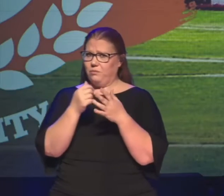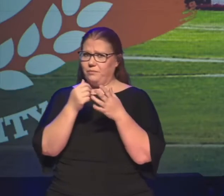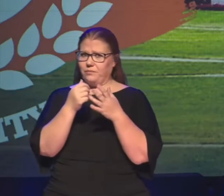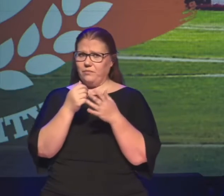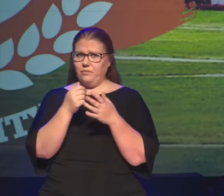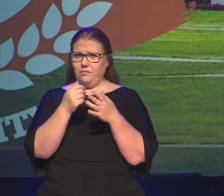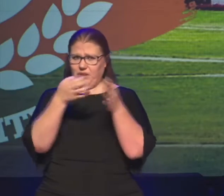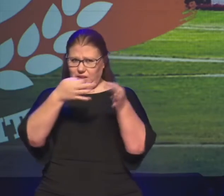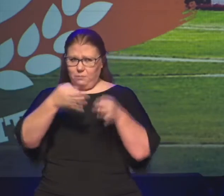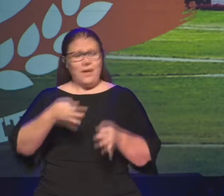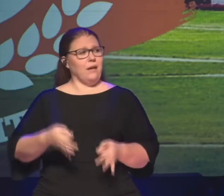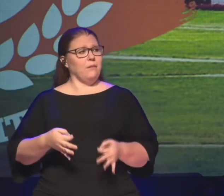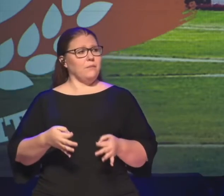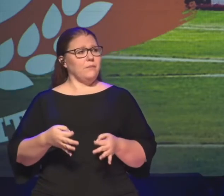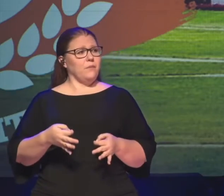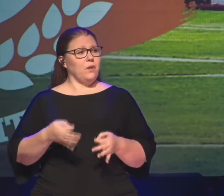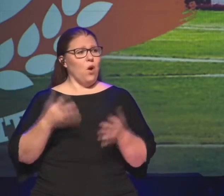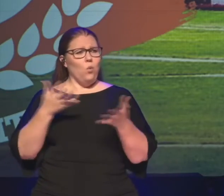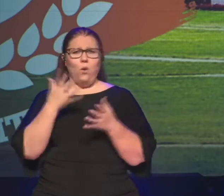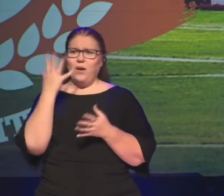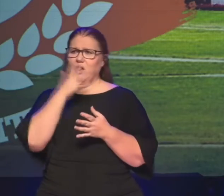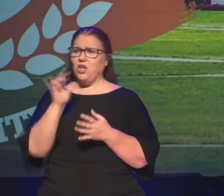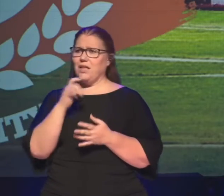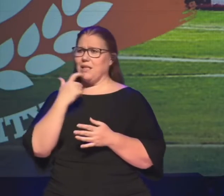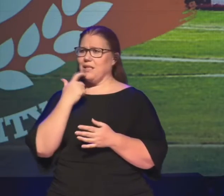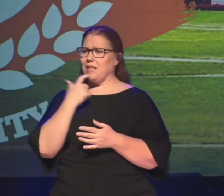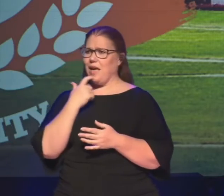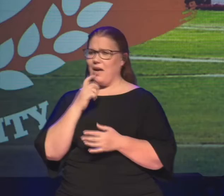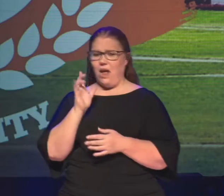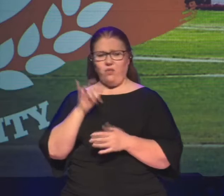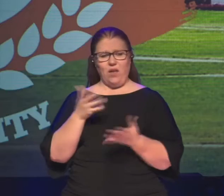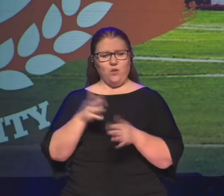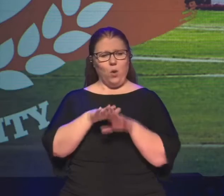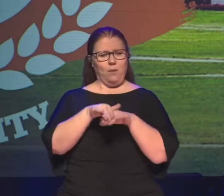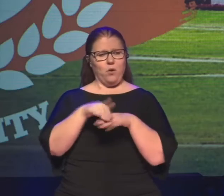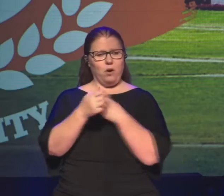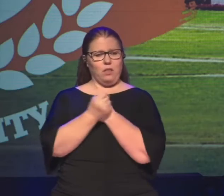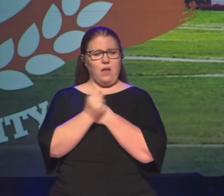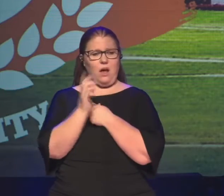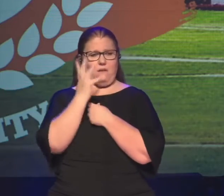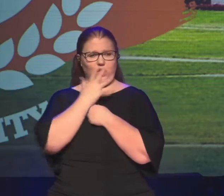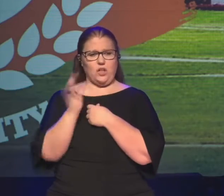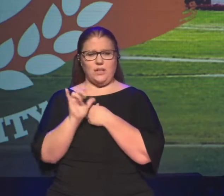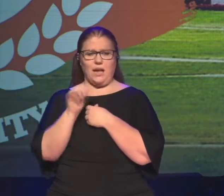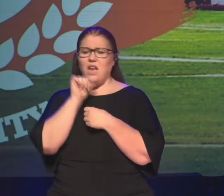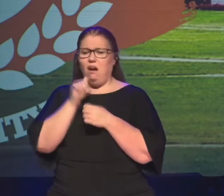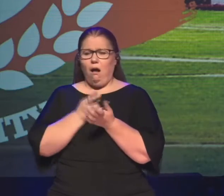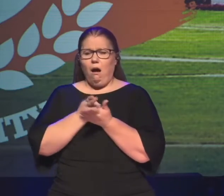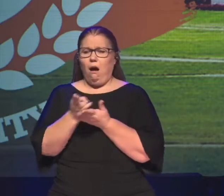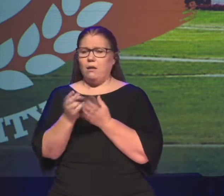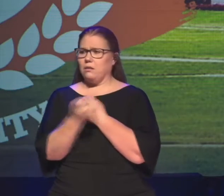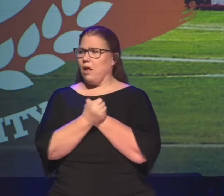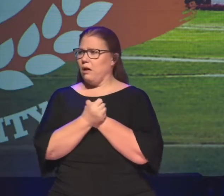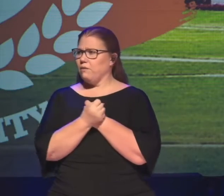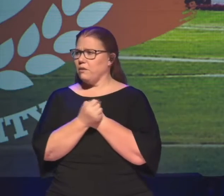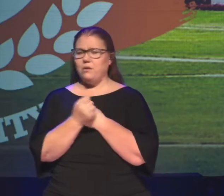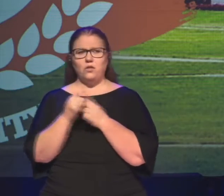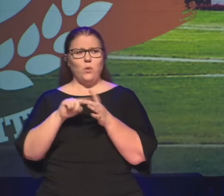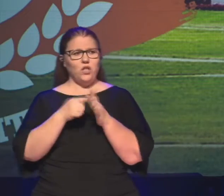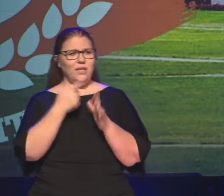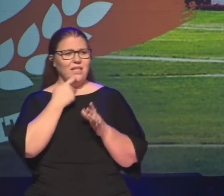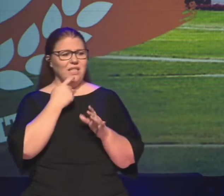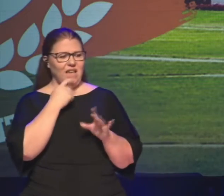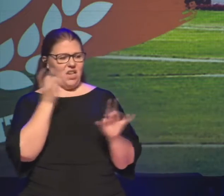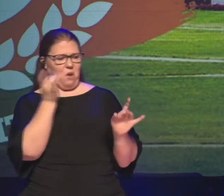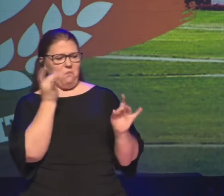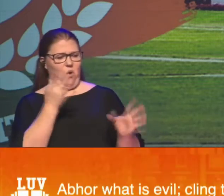And what I'd like to do is say, well, what would it look like to say, this is what hypocritical love looks like, disingenuine love, right? So he starts and he says, abhor